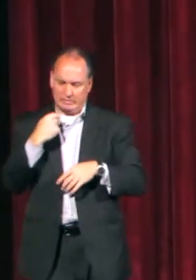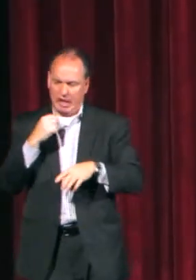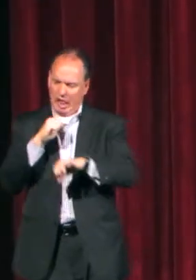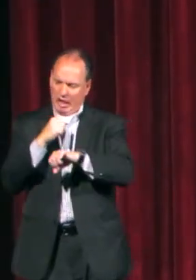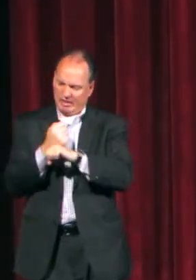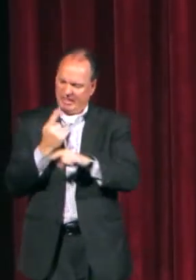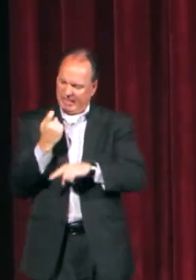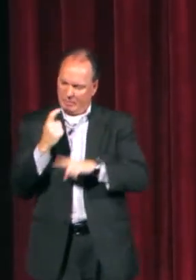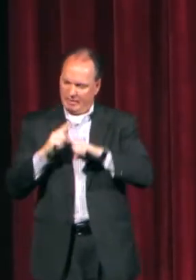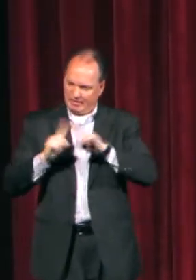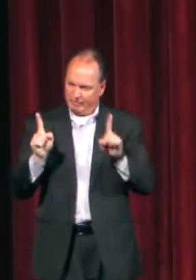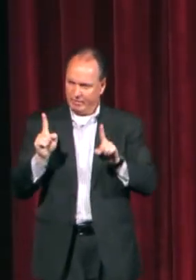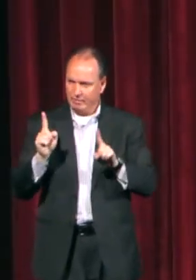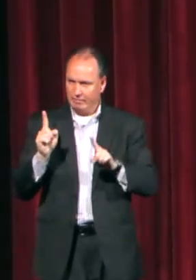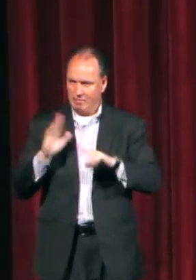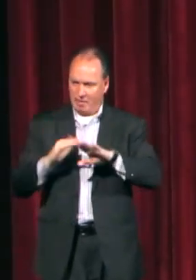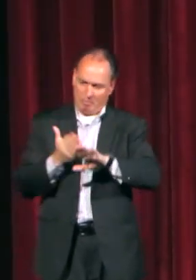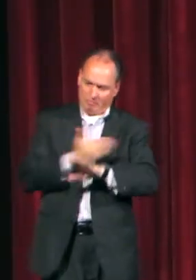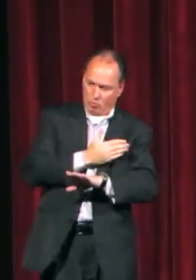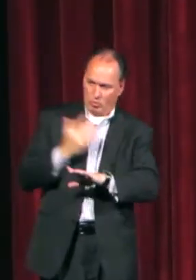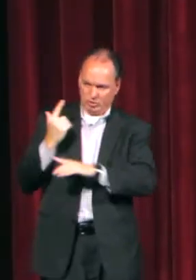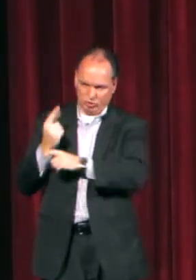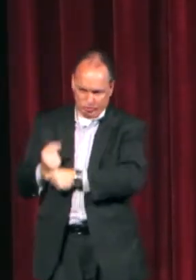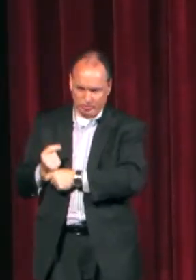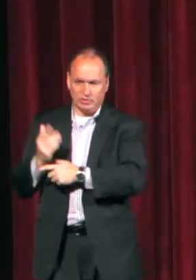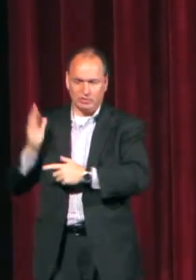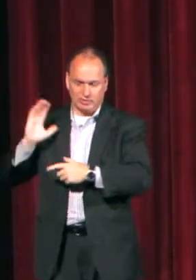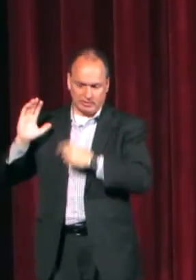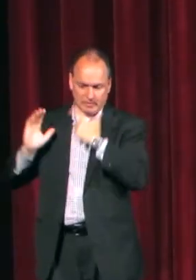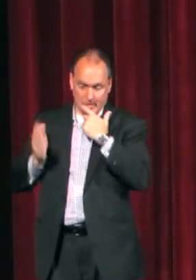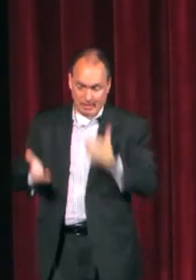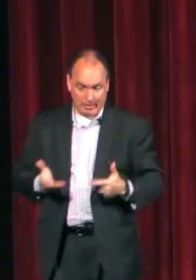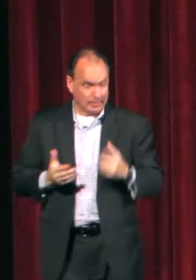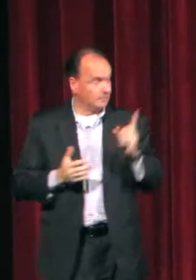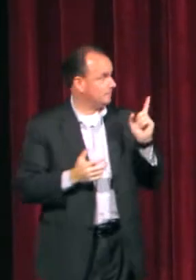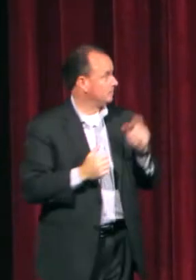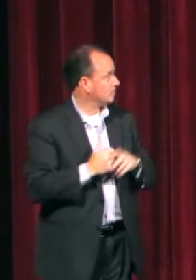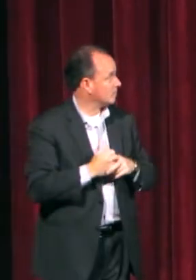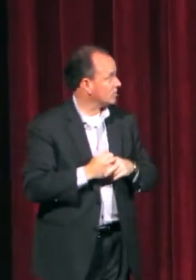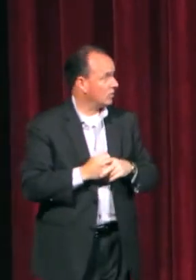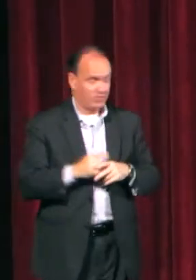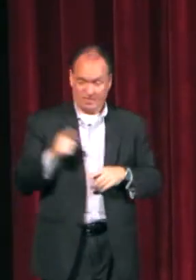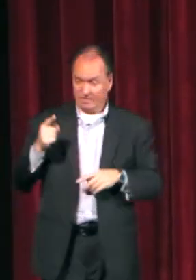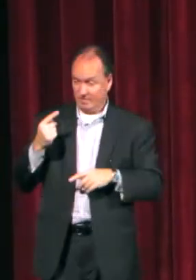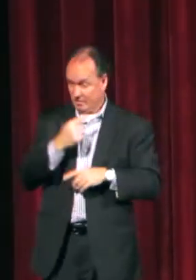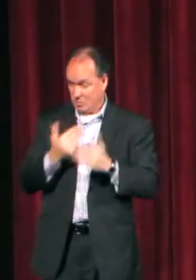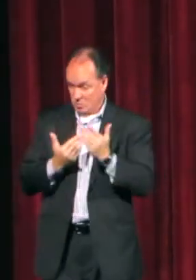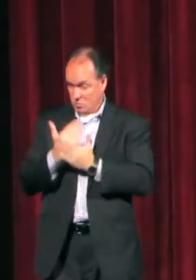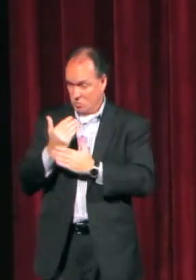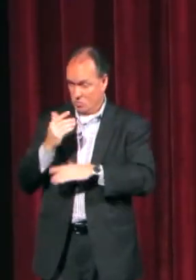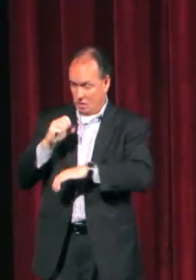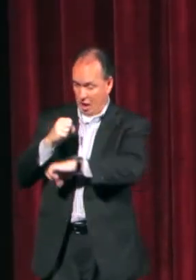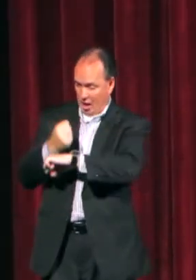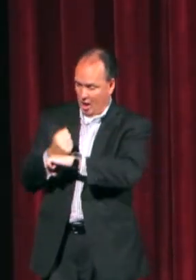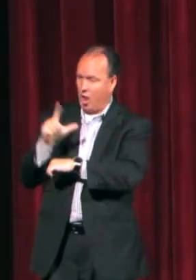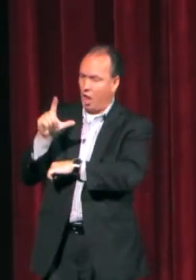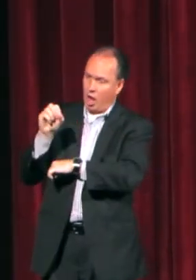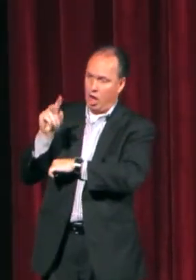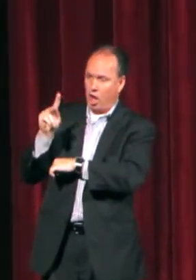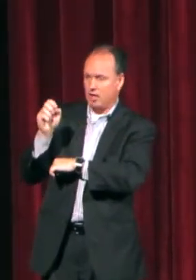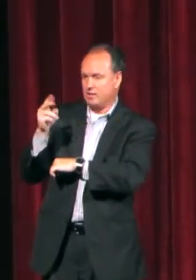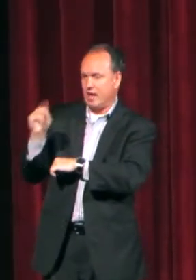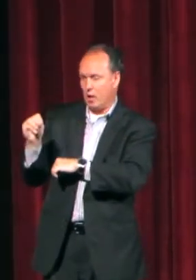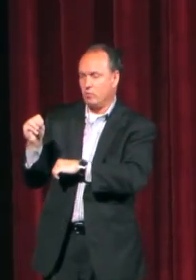little different than our traditional lockdown here. So this lockdown, the term that